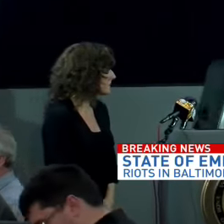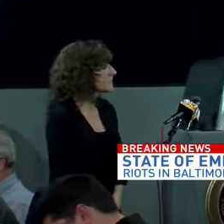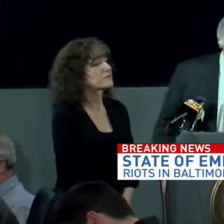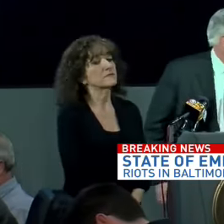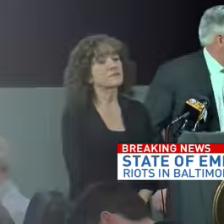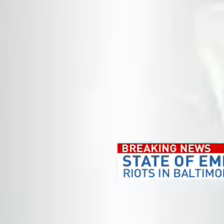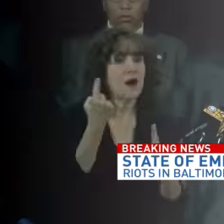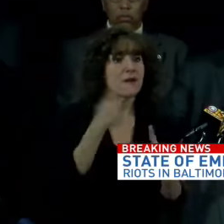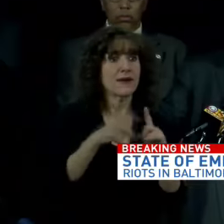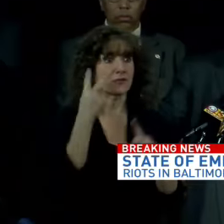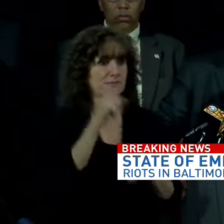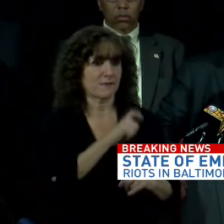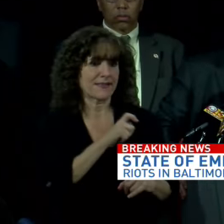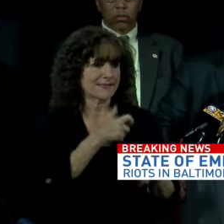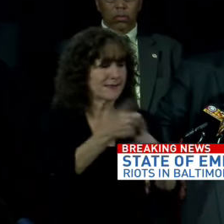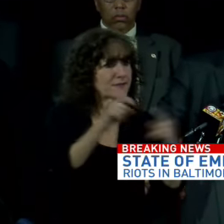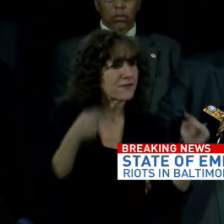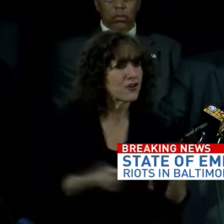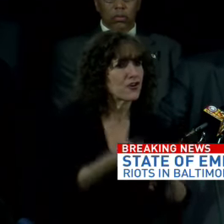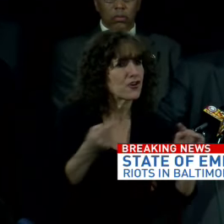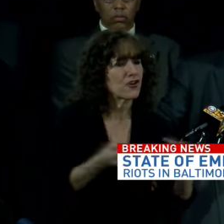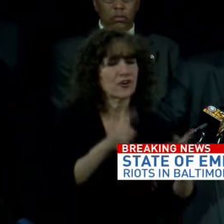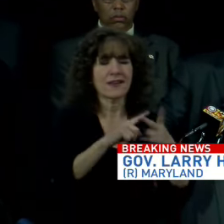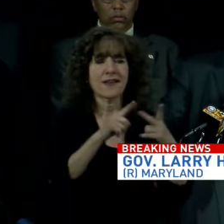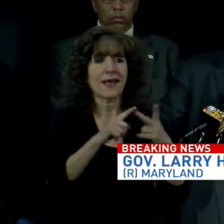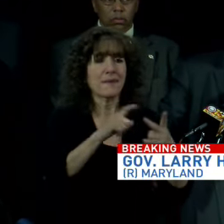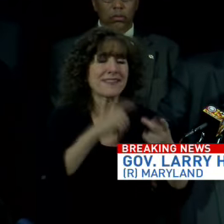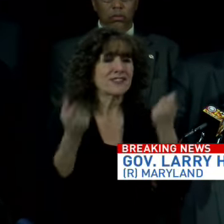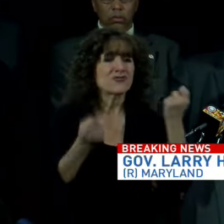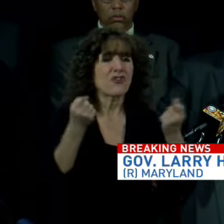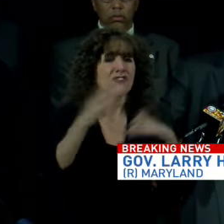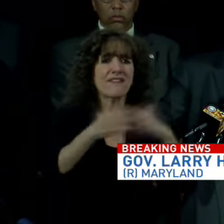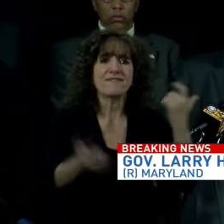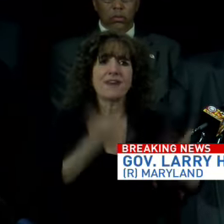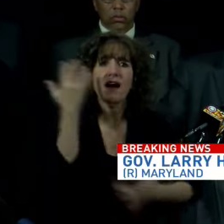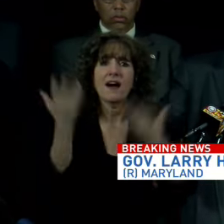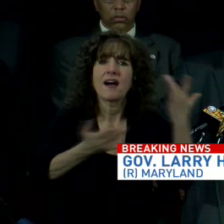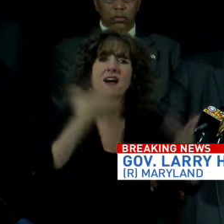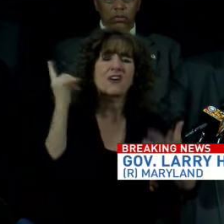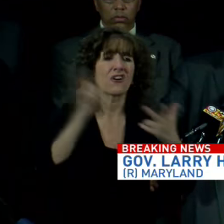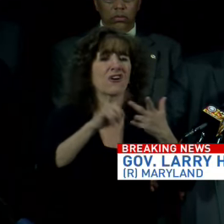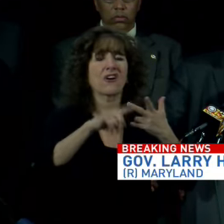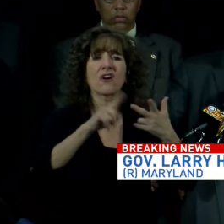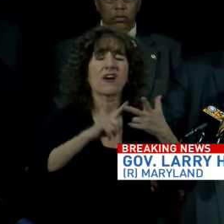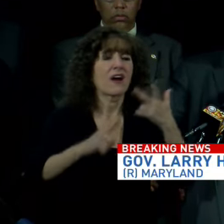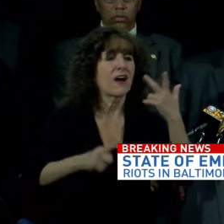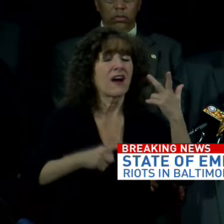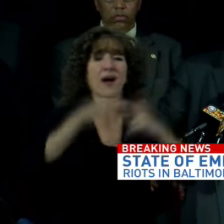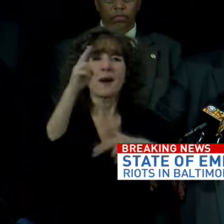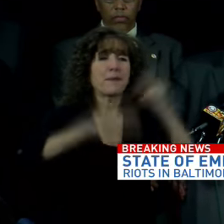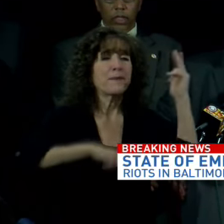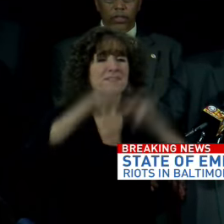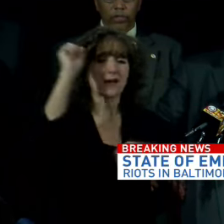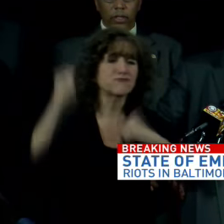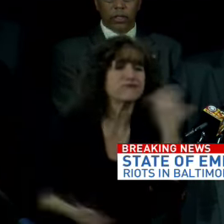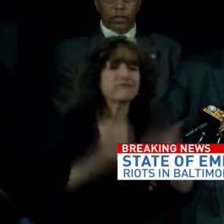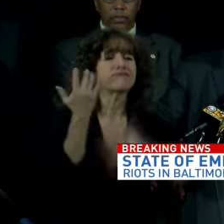When the law enforcement officers were hurt and injured, when police cars were on fire, when buildings were being set